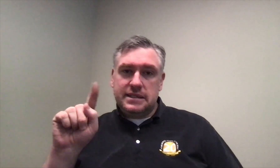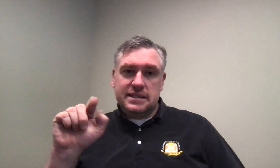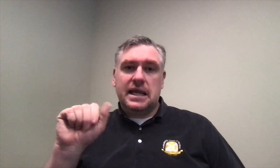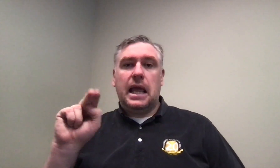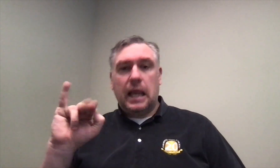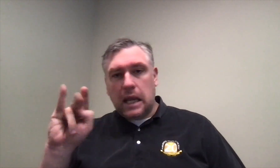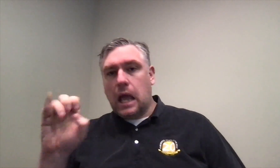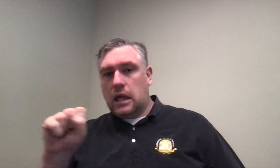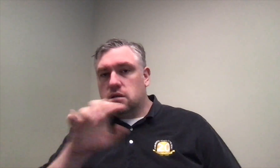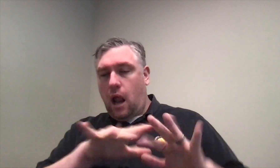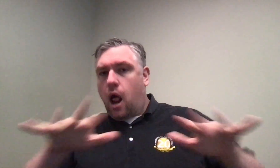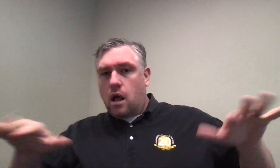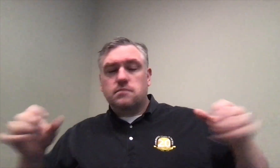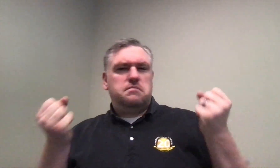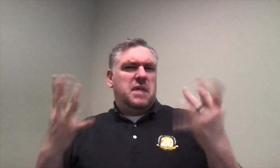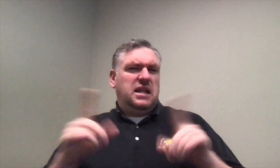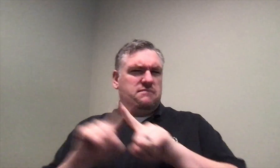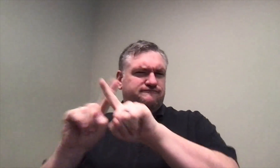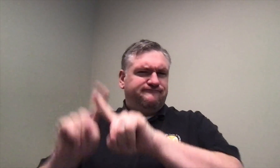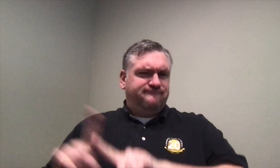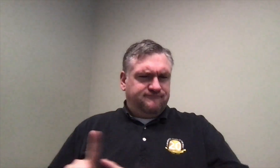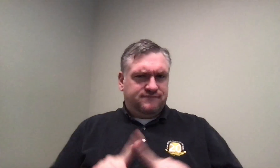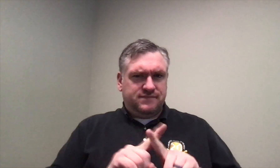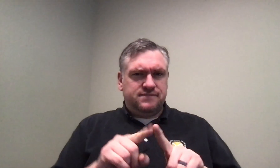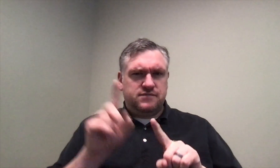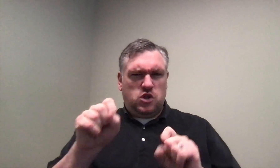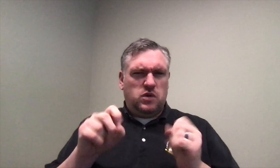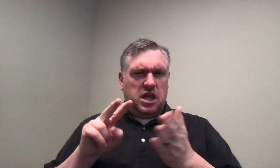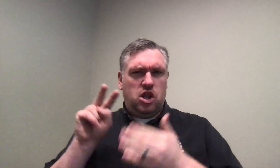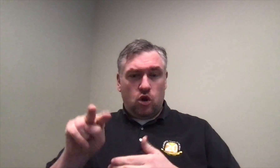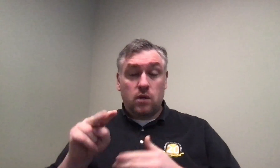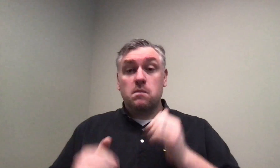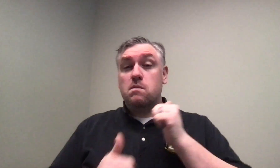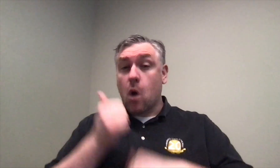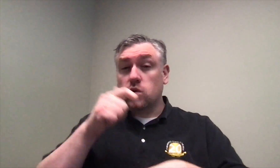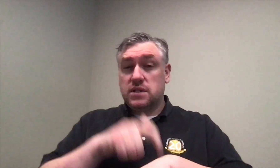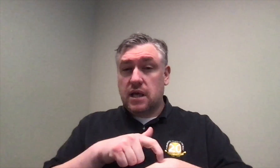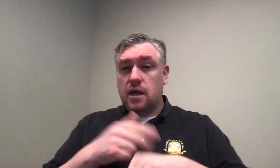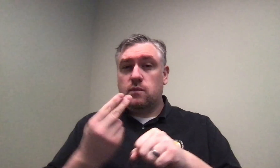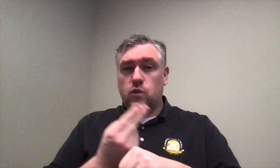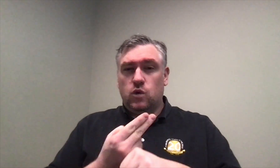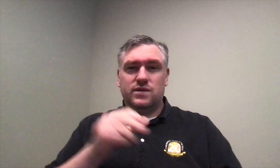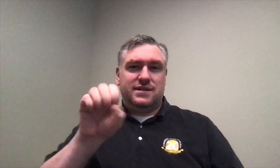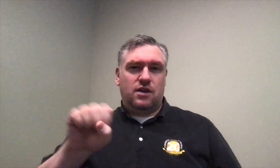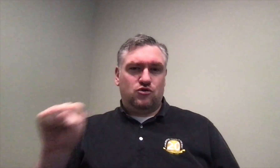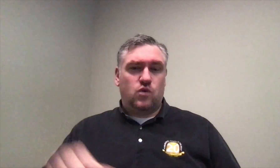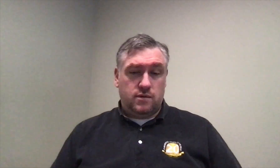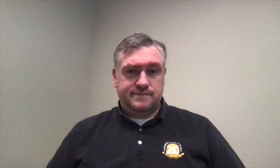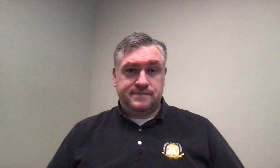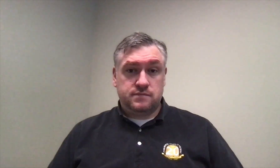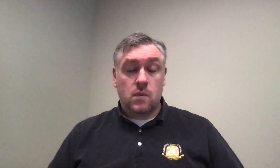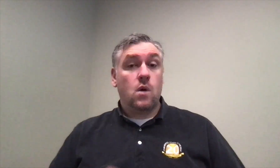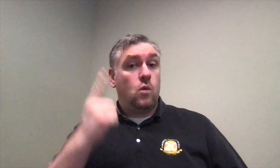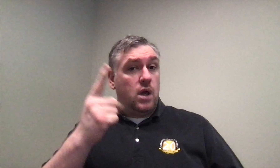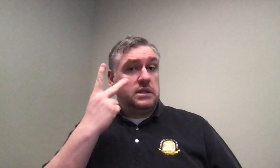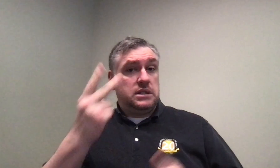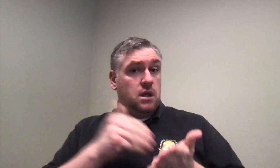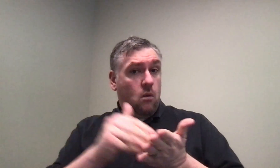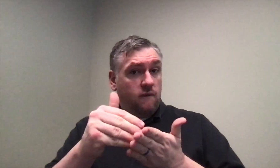and Stanines and so many other different things. But most of the time, we're going to use the standard score.